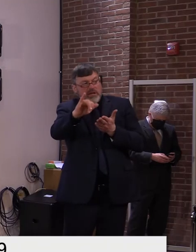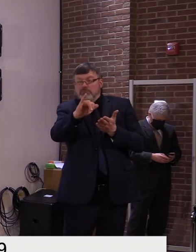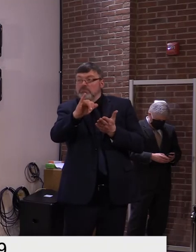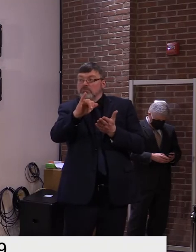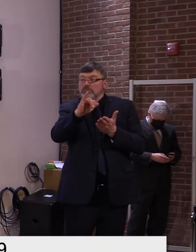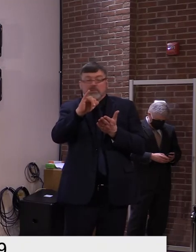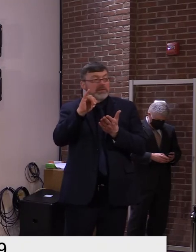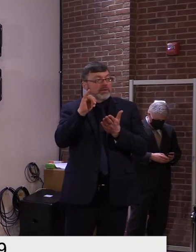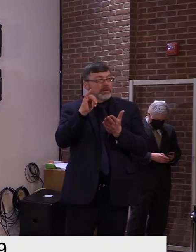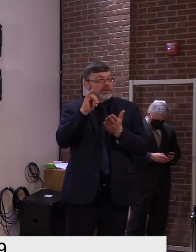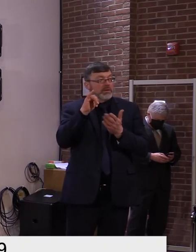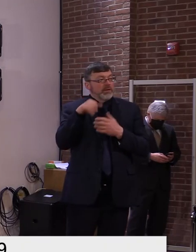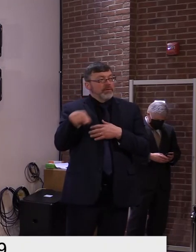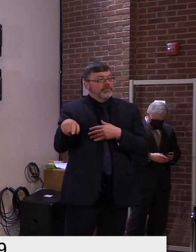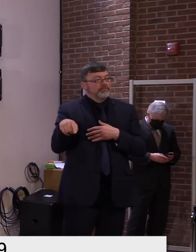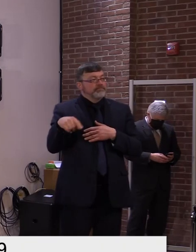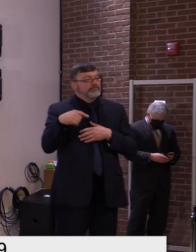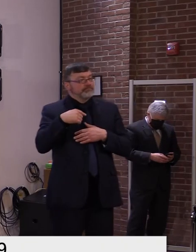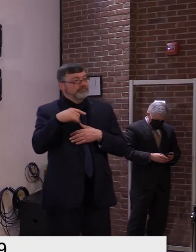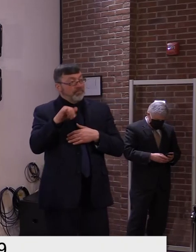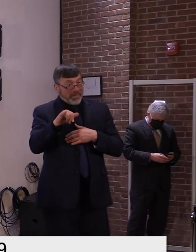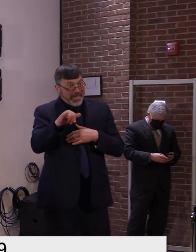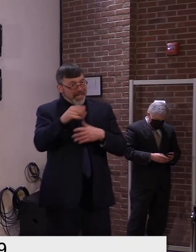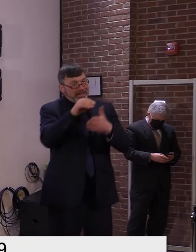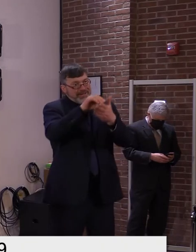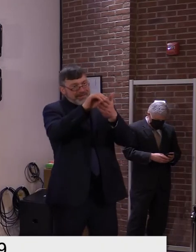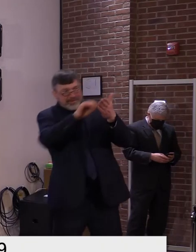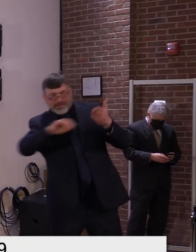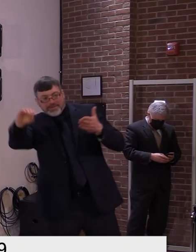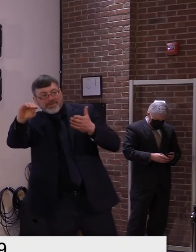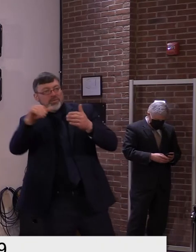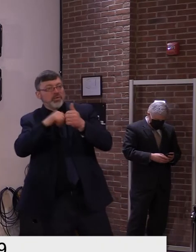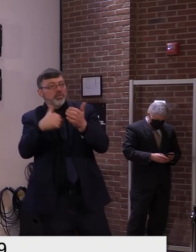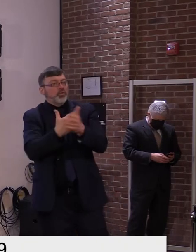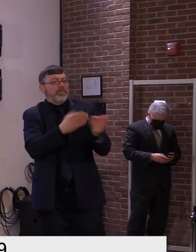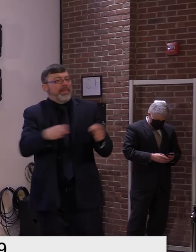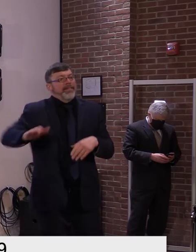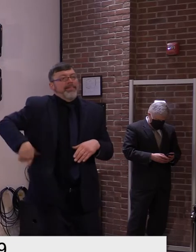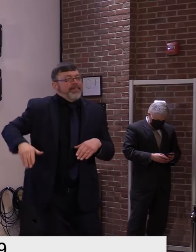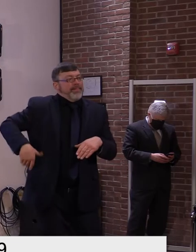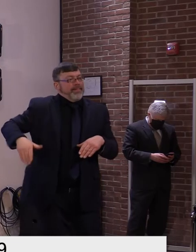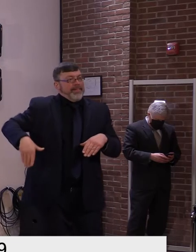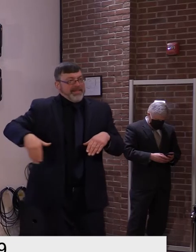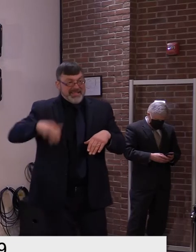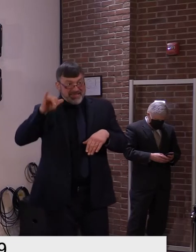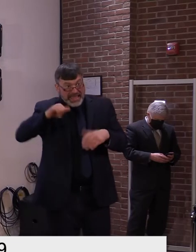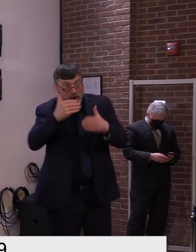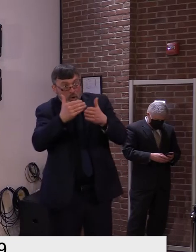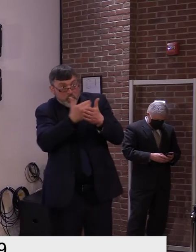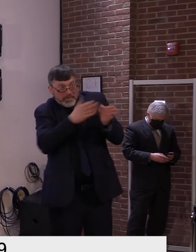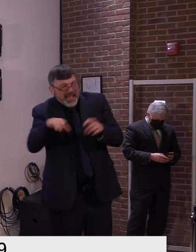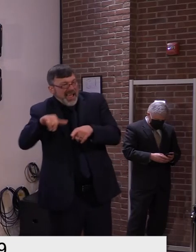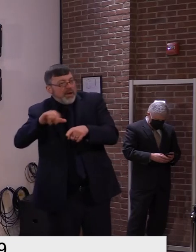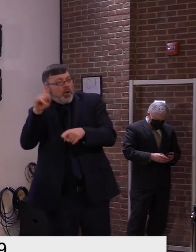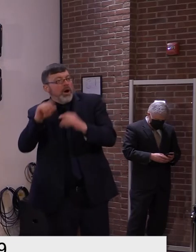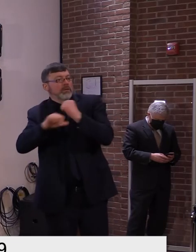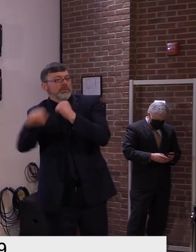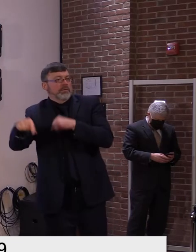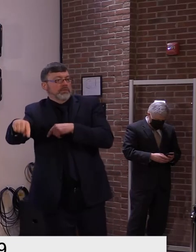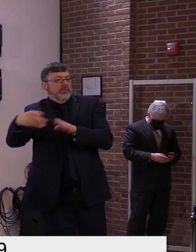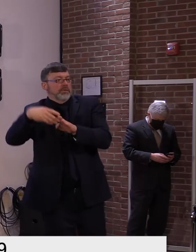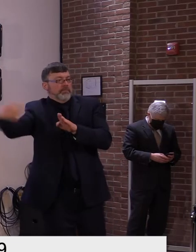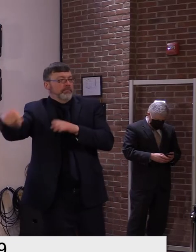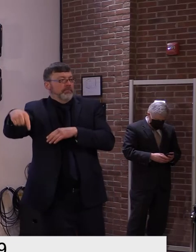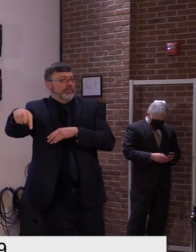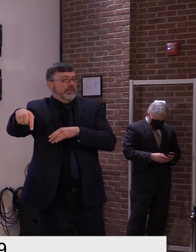with both our program and the federal requirements, if someone if someone goes through a 12-month period of